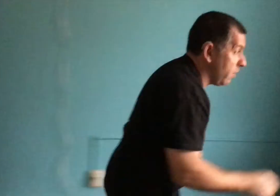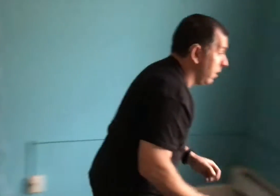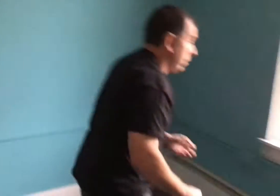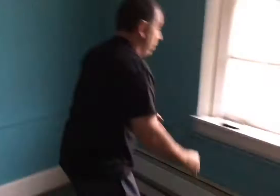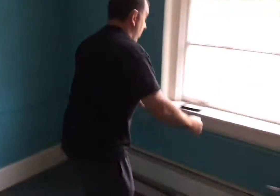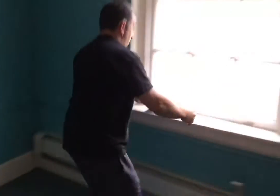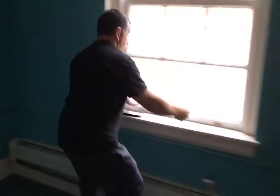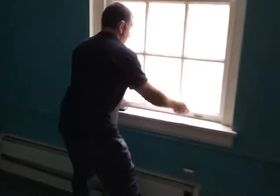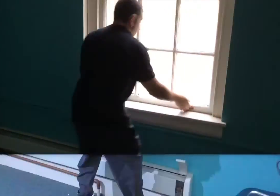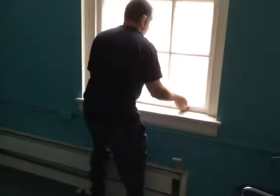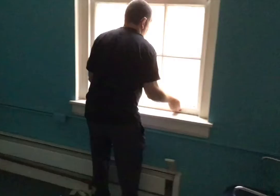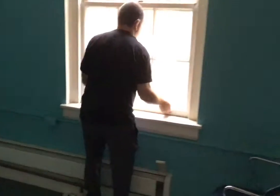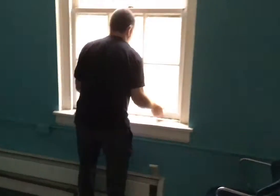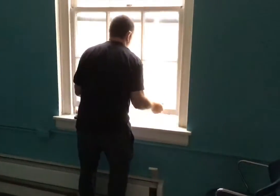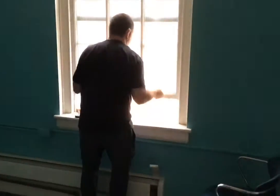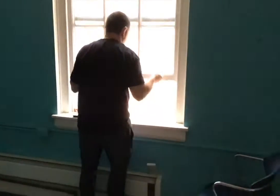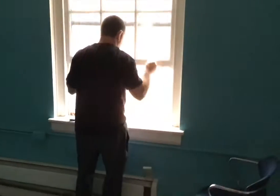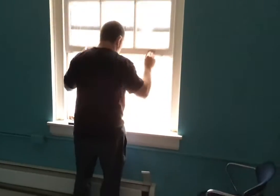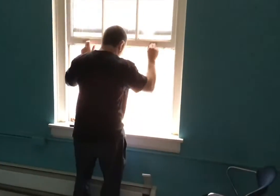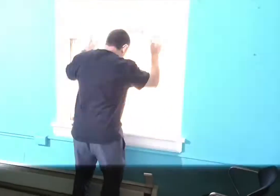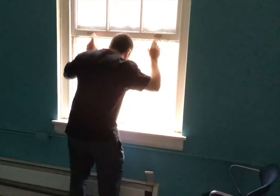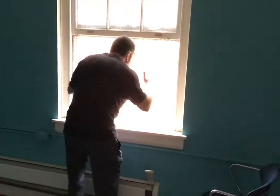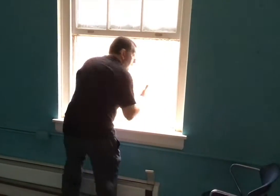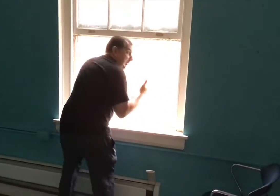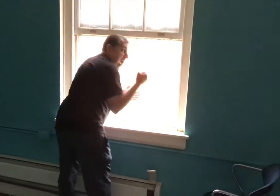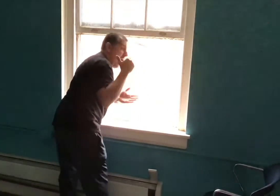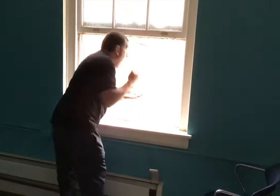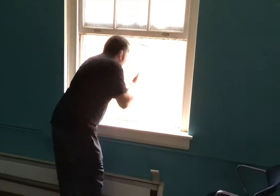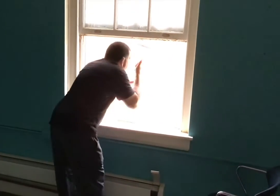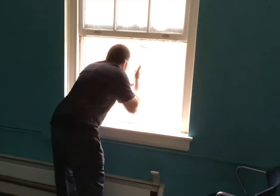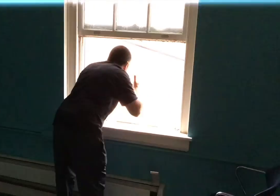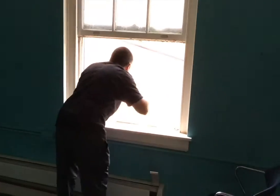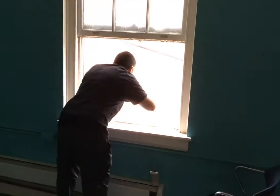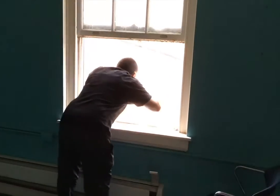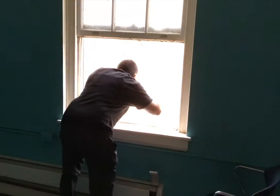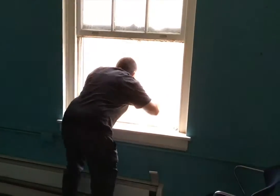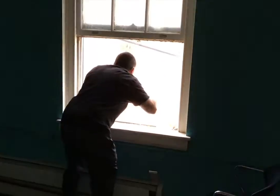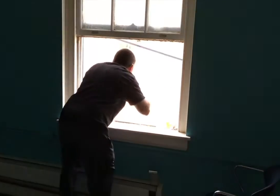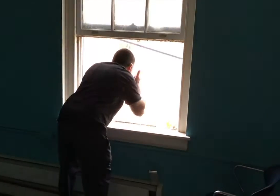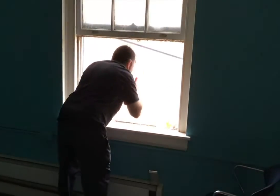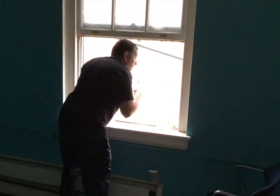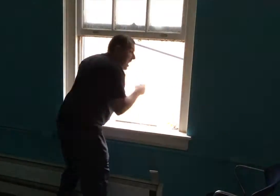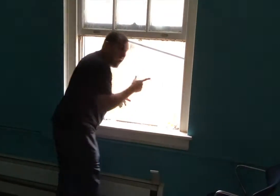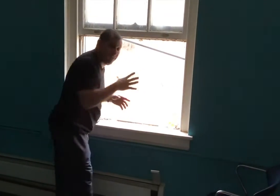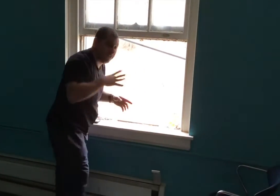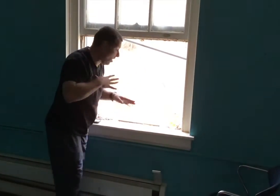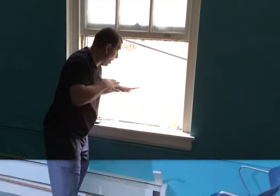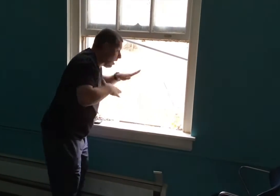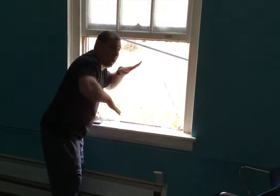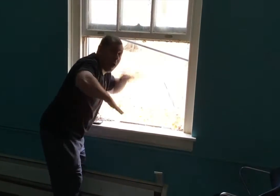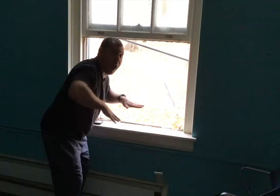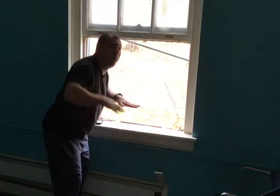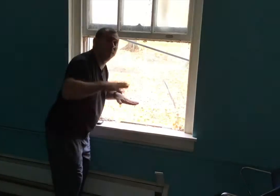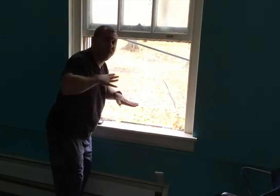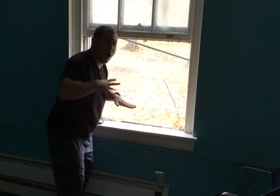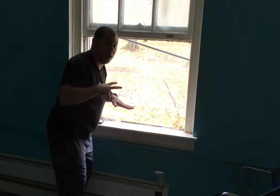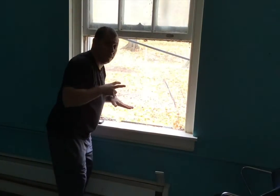way. Go another way, maybe by a window, and scream for help.